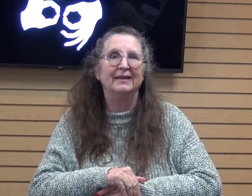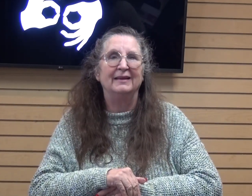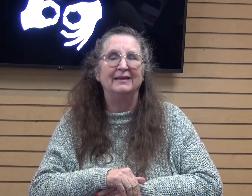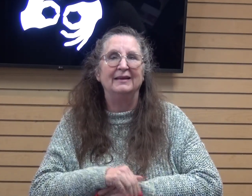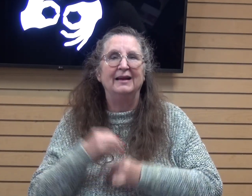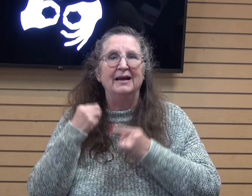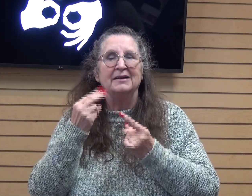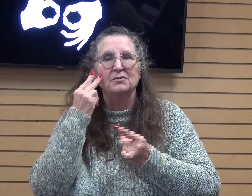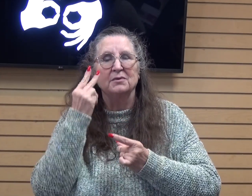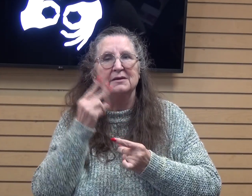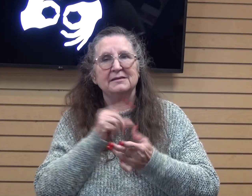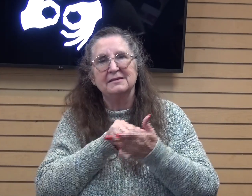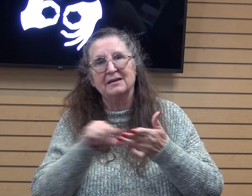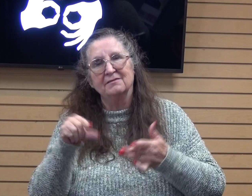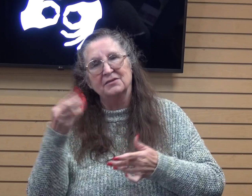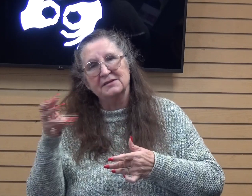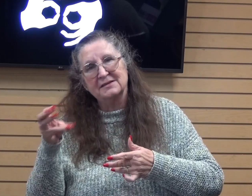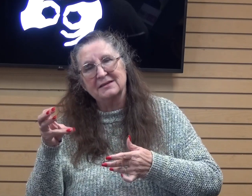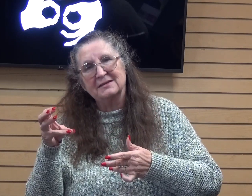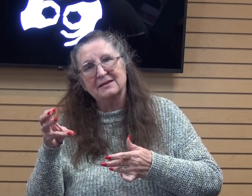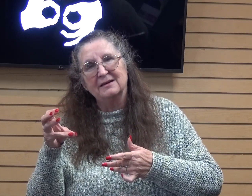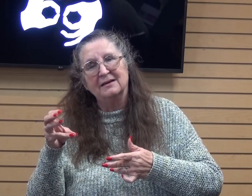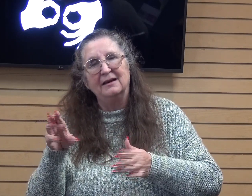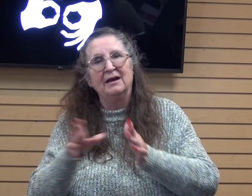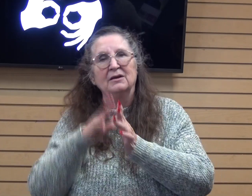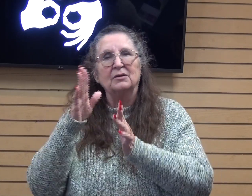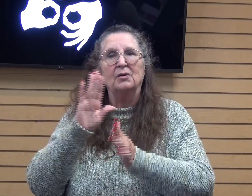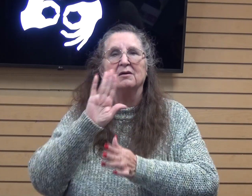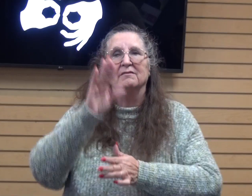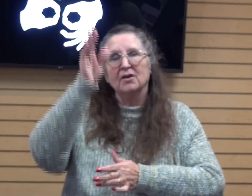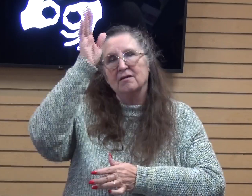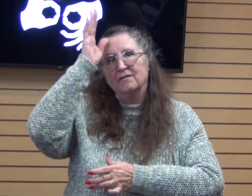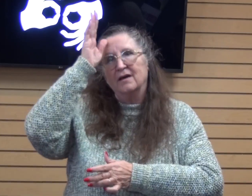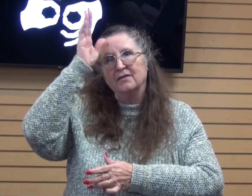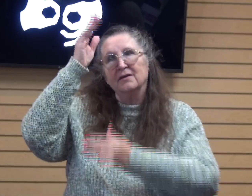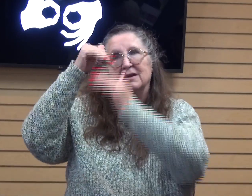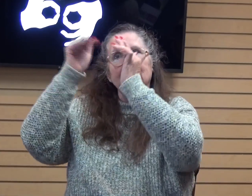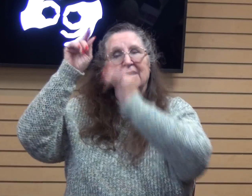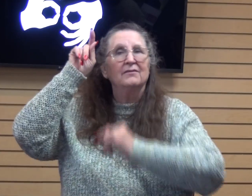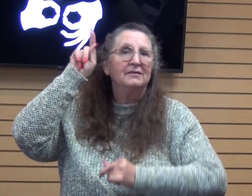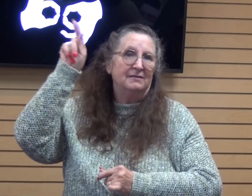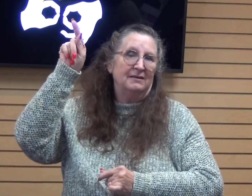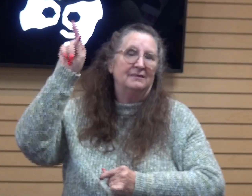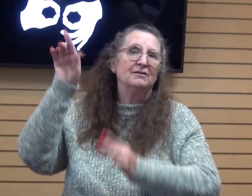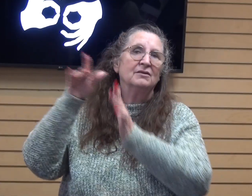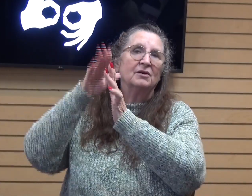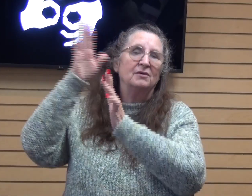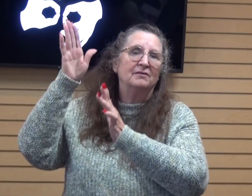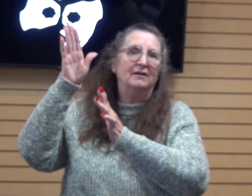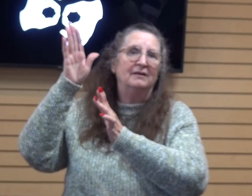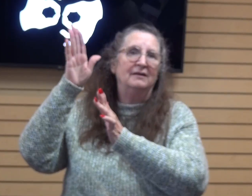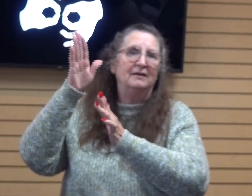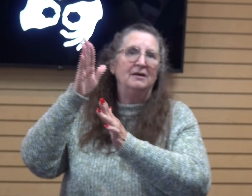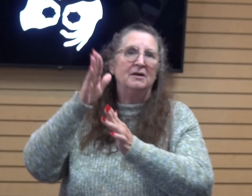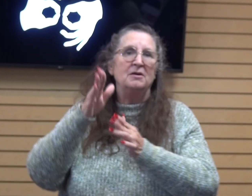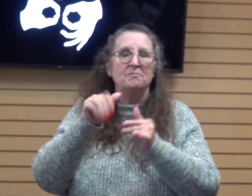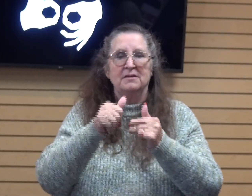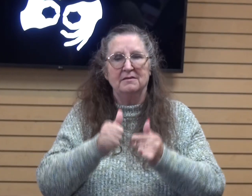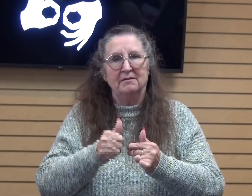end of verse 16, and glorify your Father in heaven. So be the vessel to the broken.